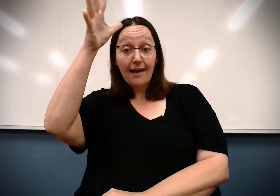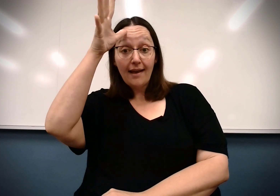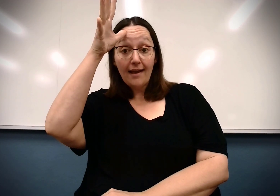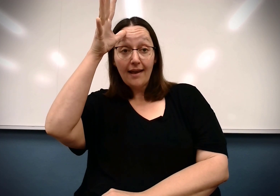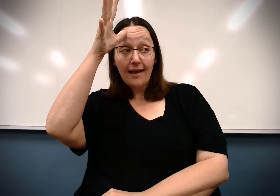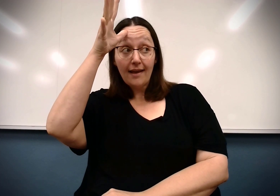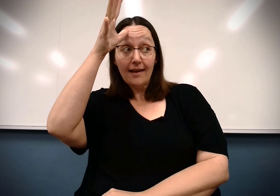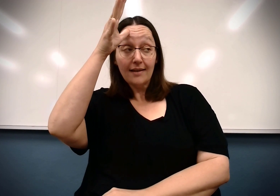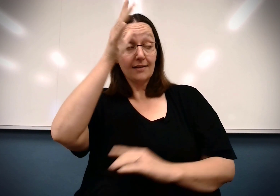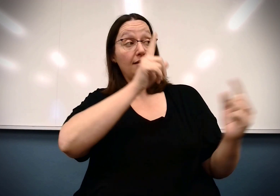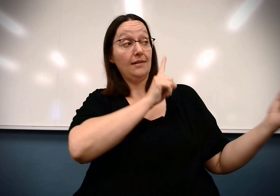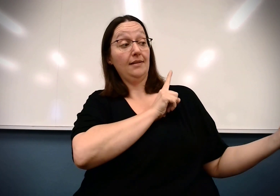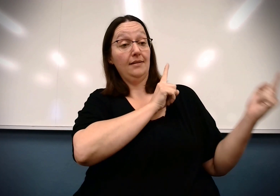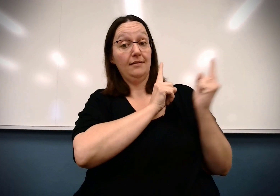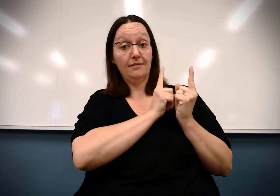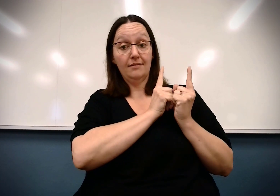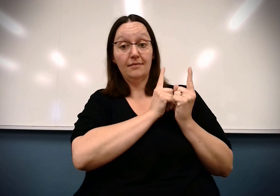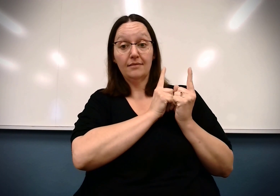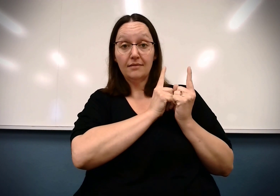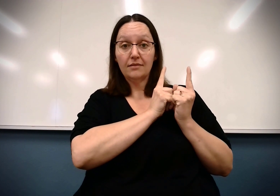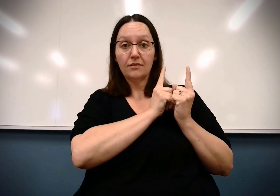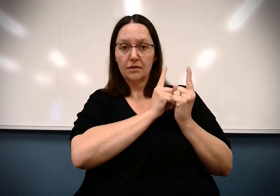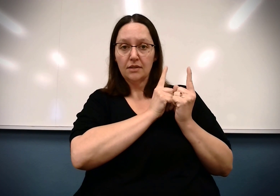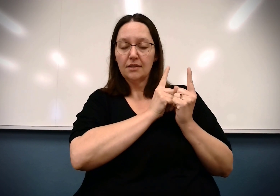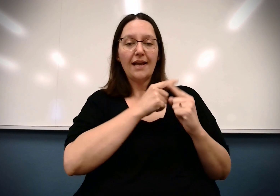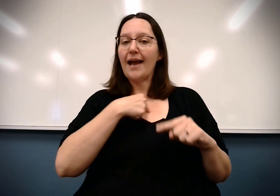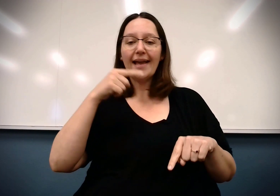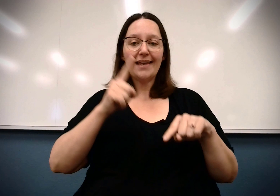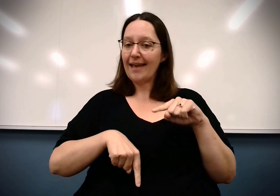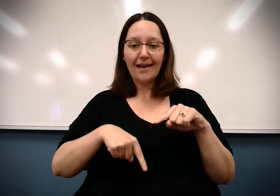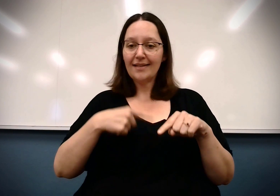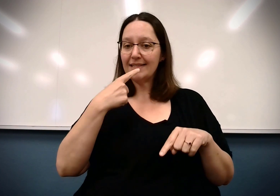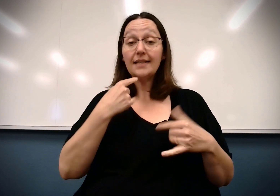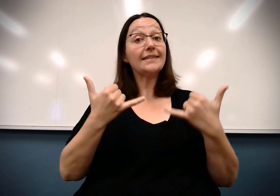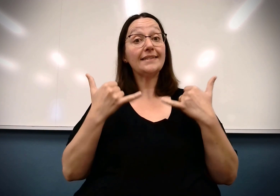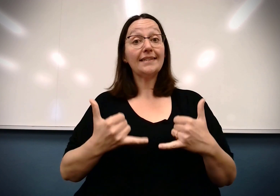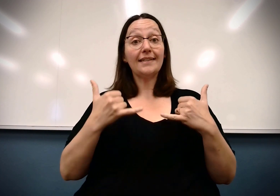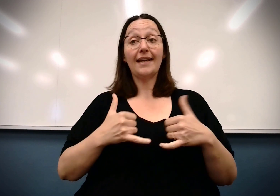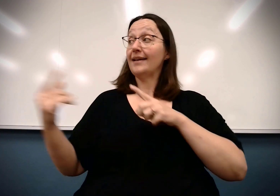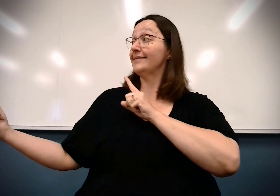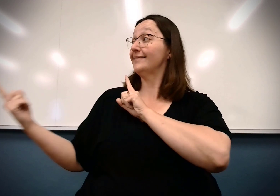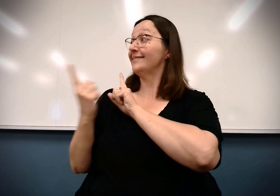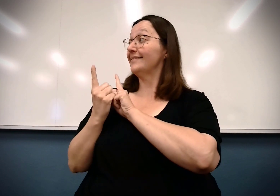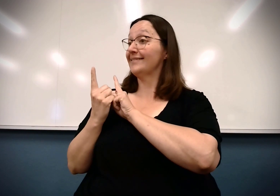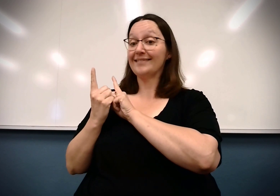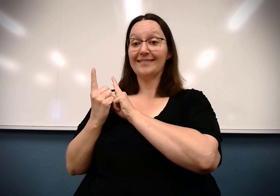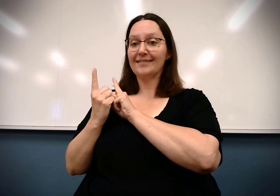the person is, who the third person is, right? My dad, he meets me. I can't say today,